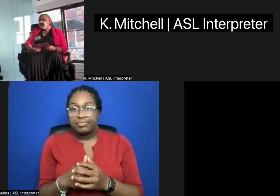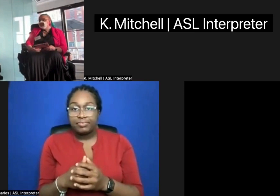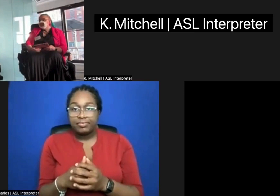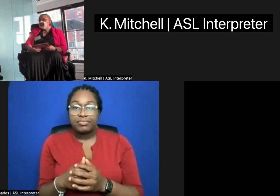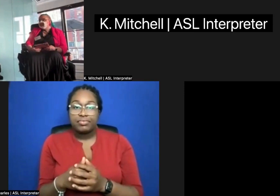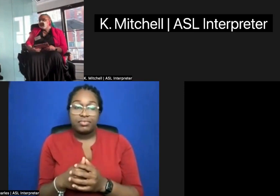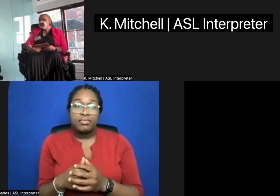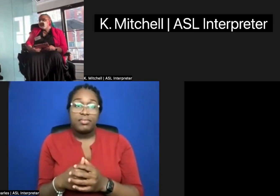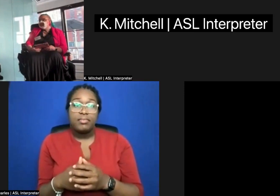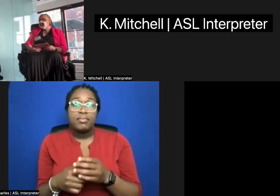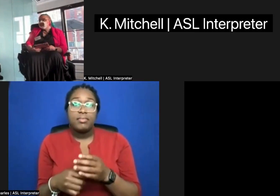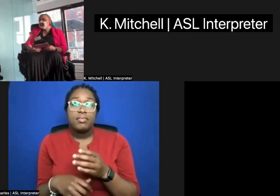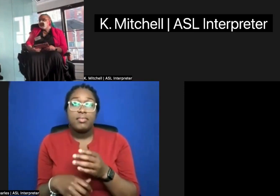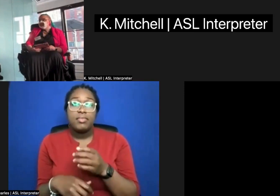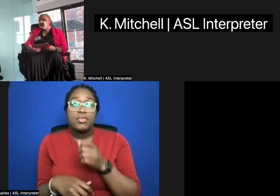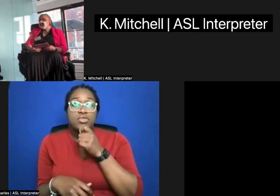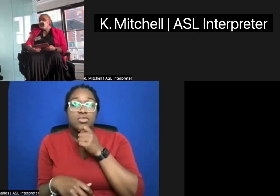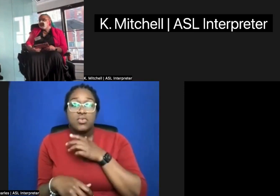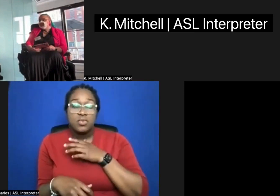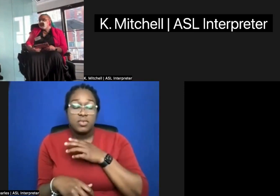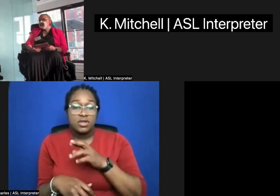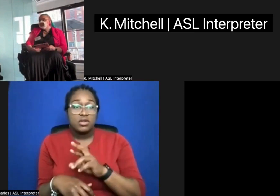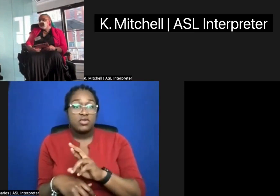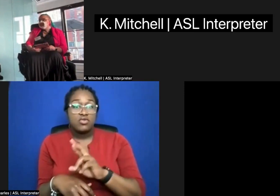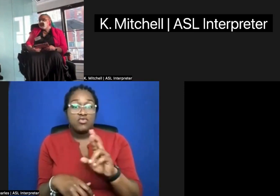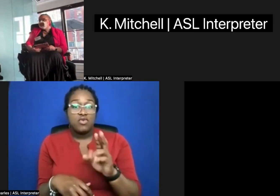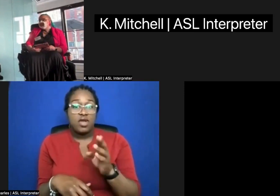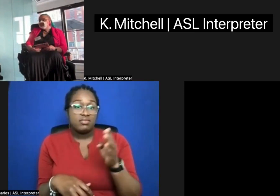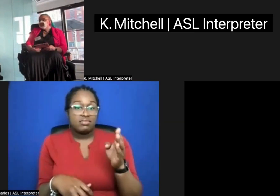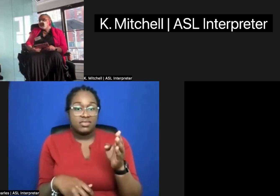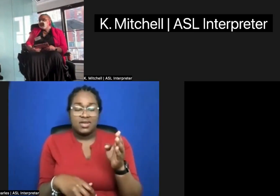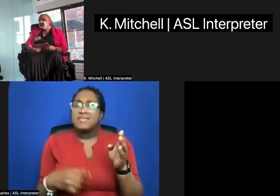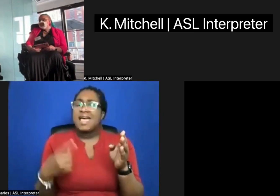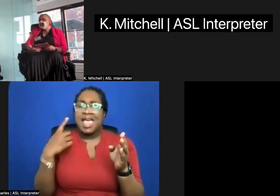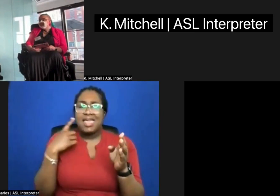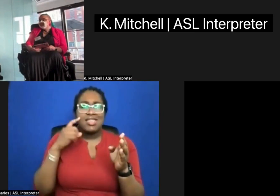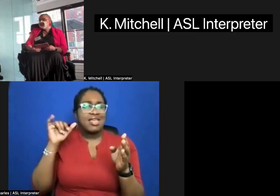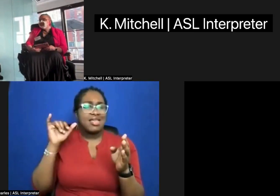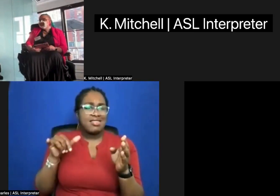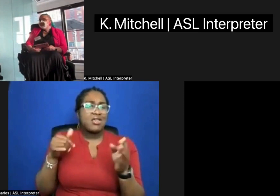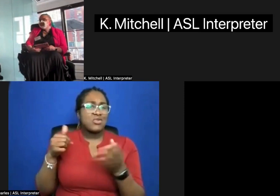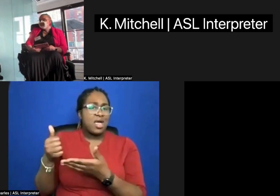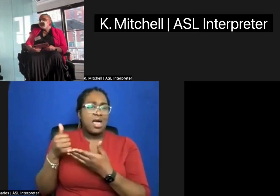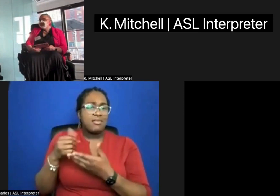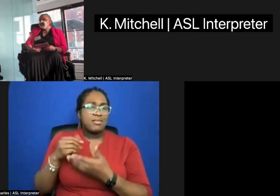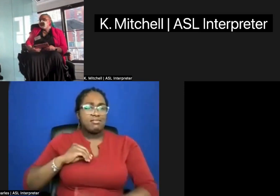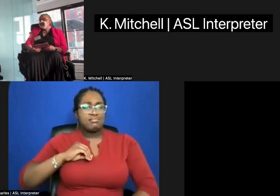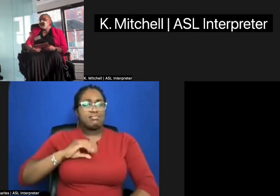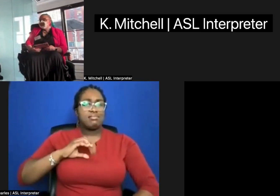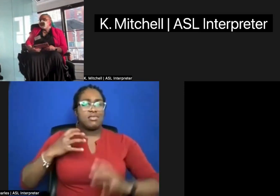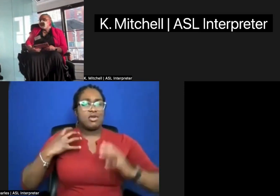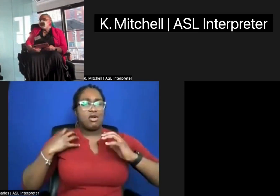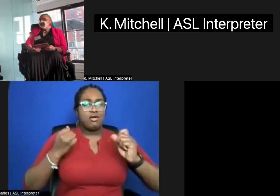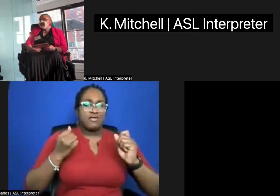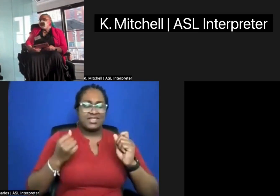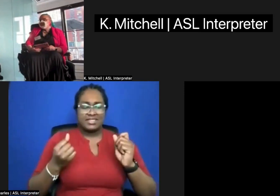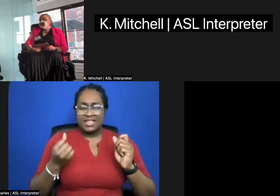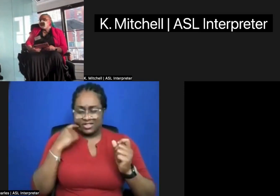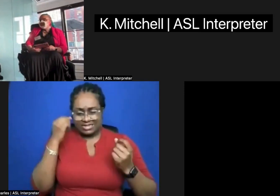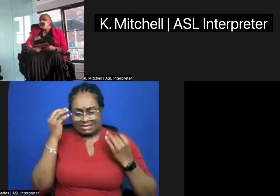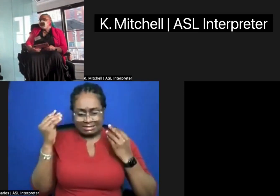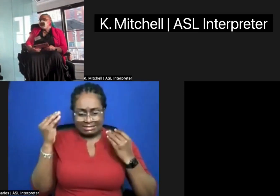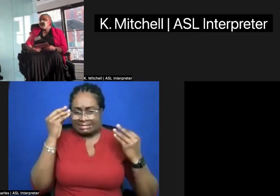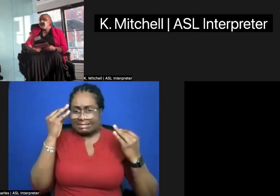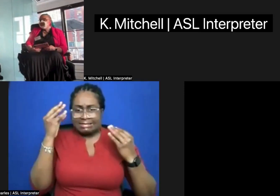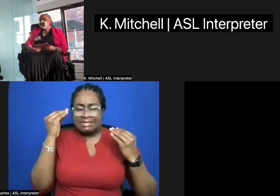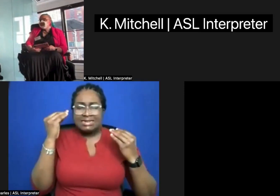think that's, for me, that's what gave me confidence. I just talk about the stakes and what, that fear